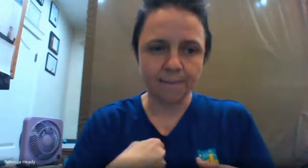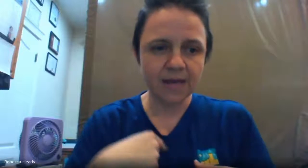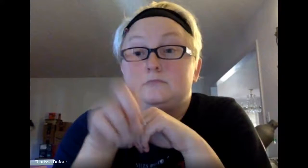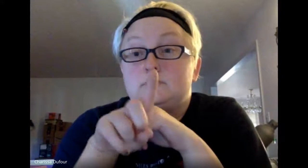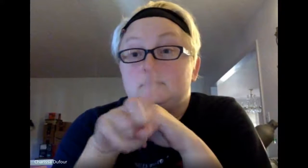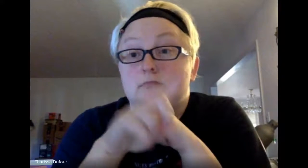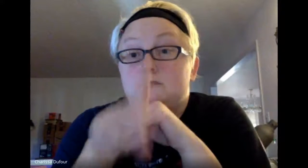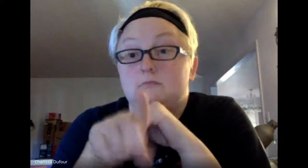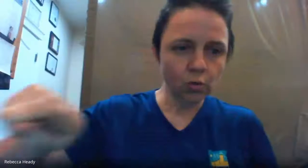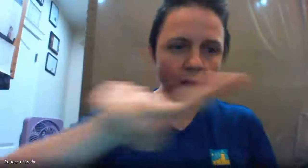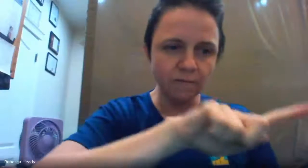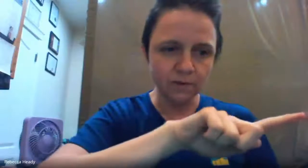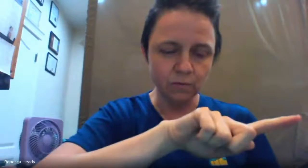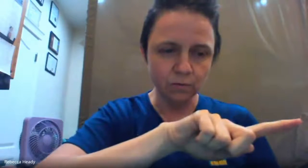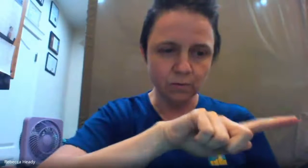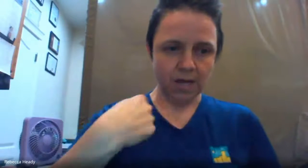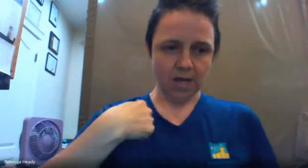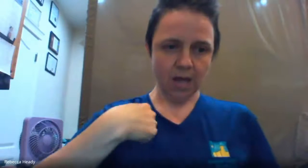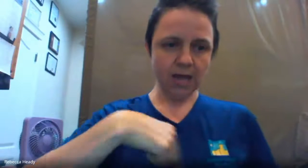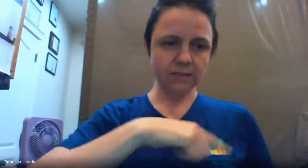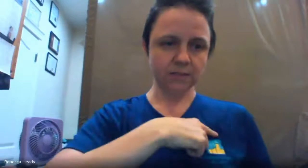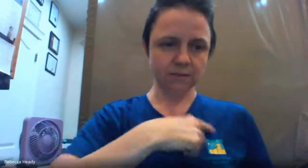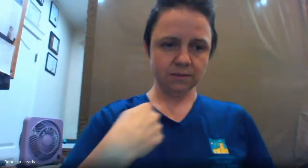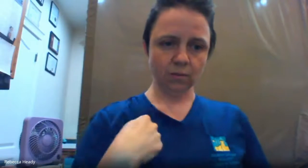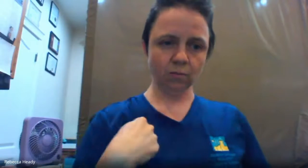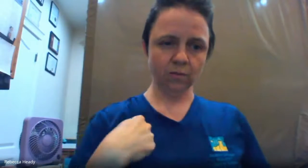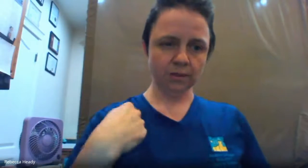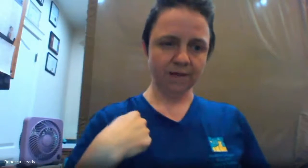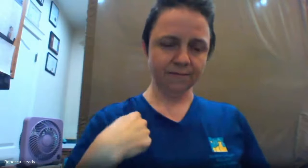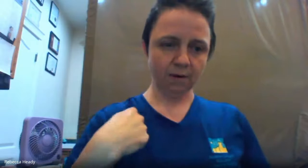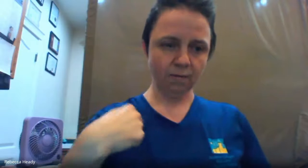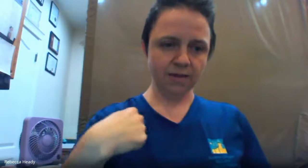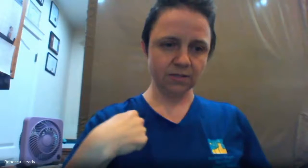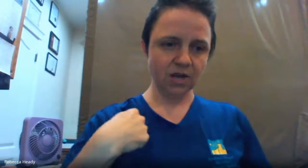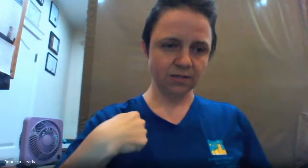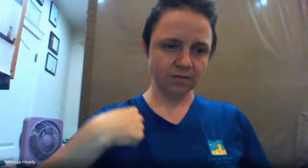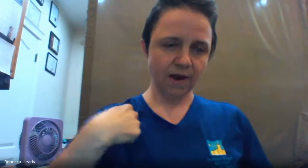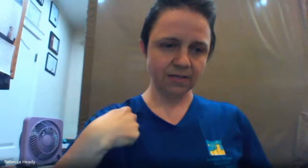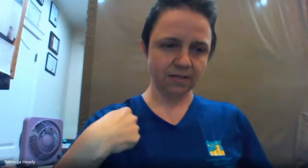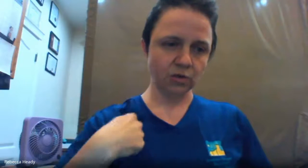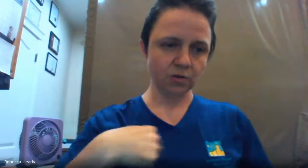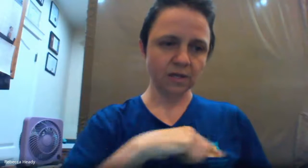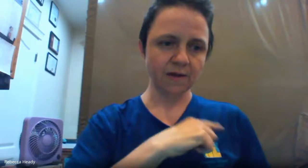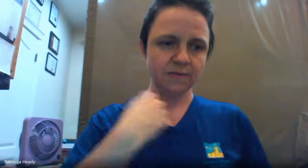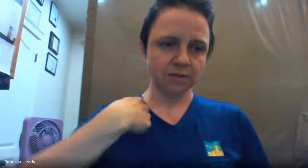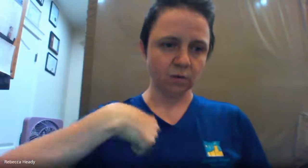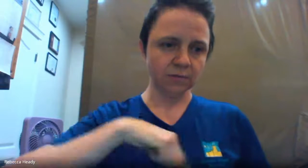you, all of you, us. So left or right chest, right shoulder, left, scoop down and go to the left